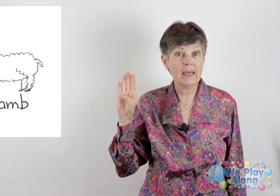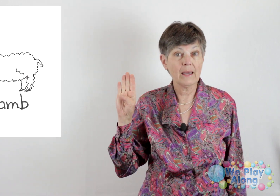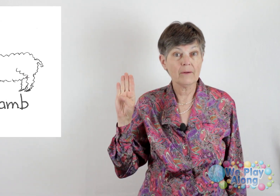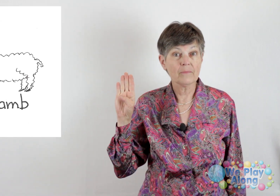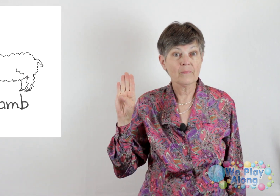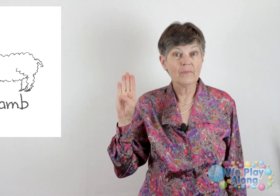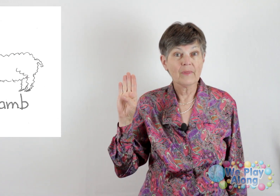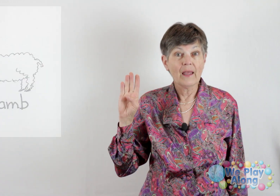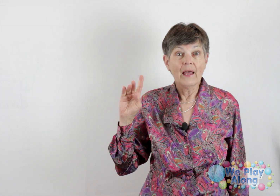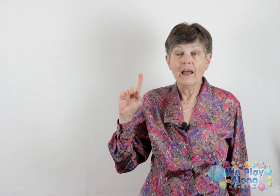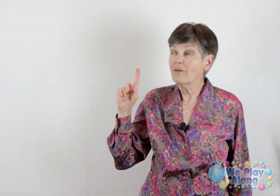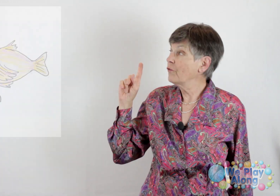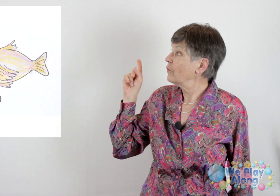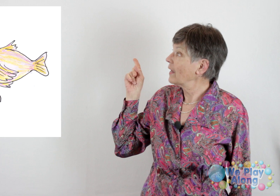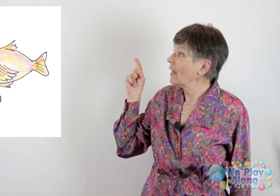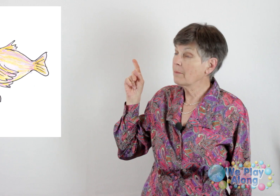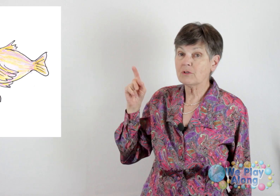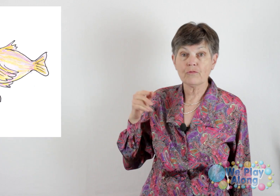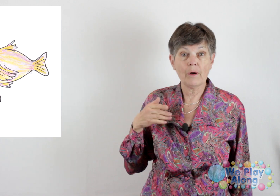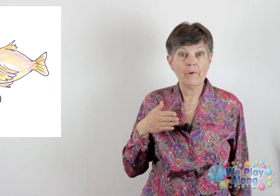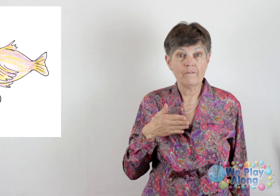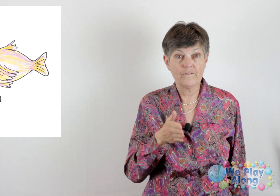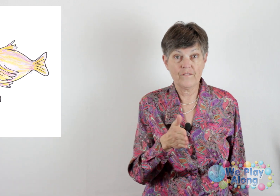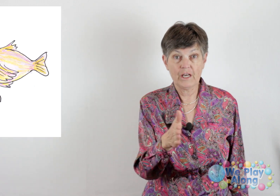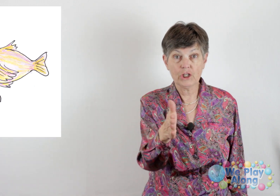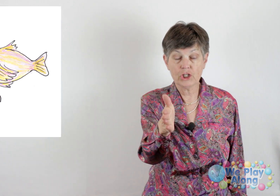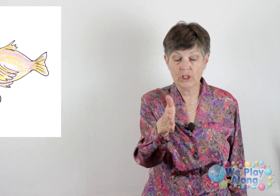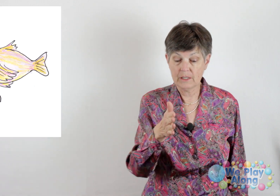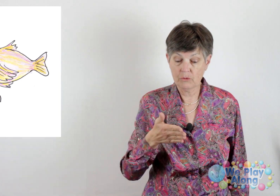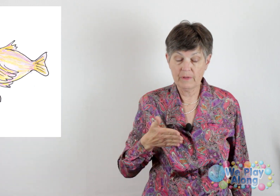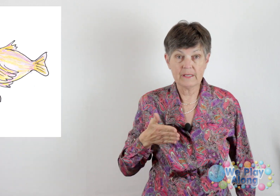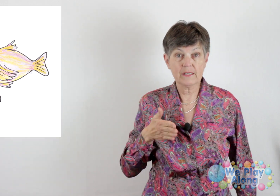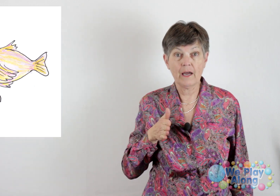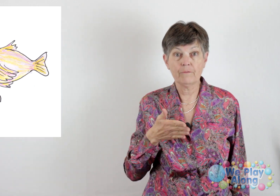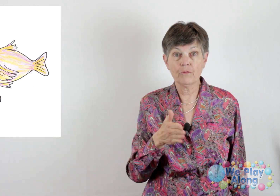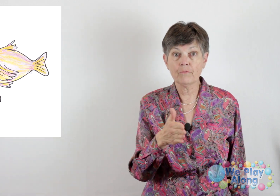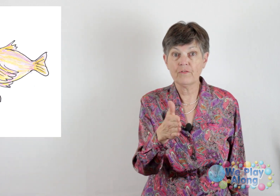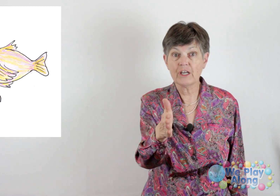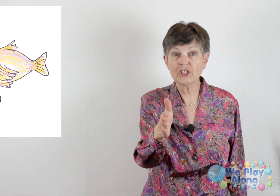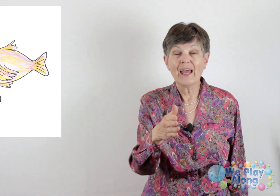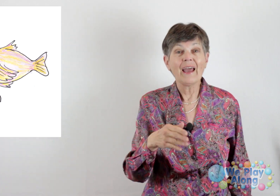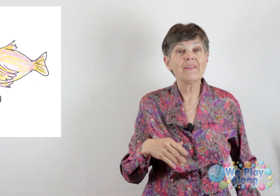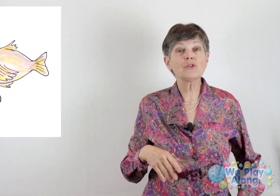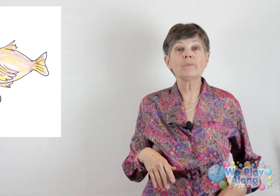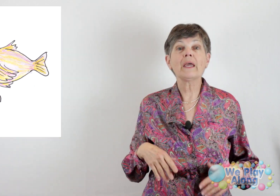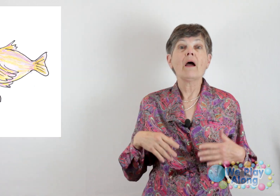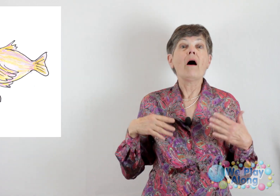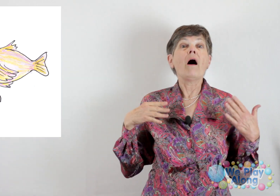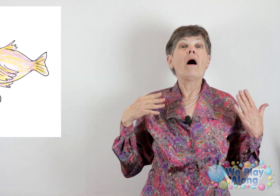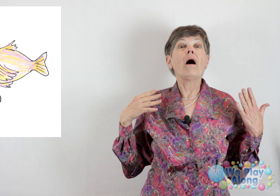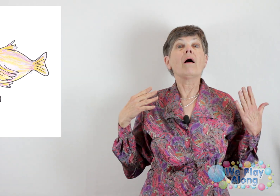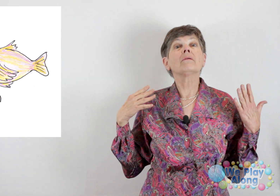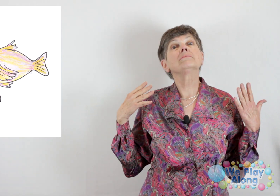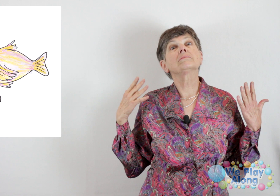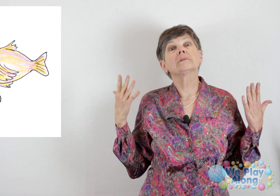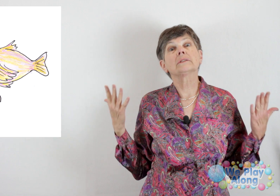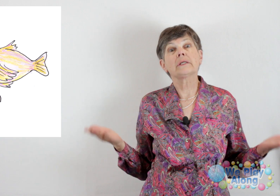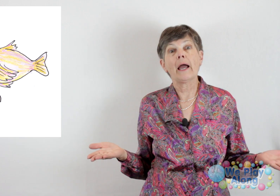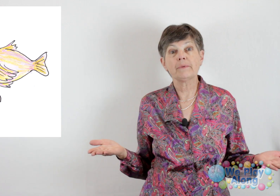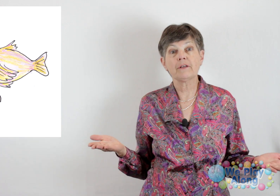L-A-M-B. Now food that comes from fish, this would be the sign from fish, and this would be all types of